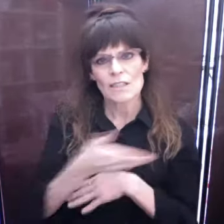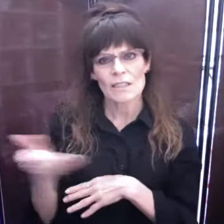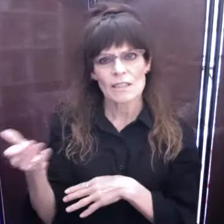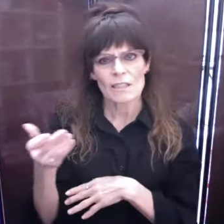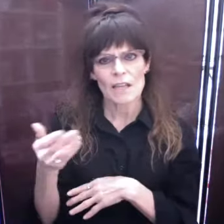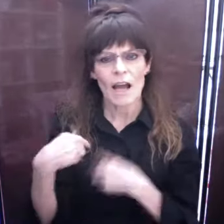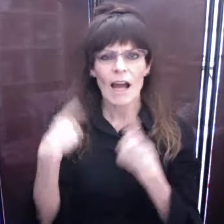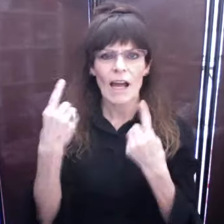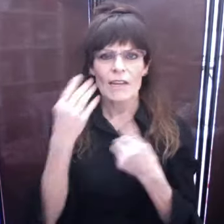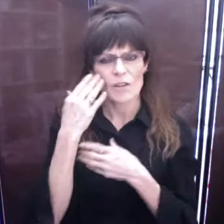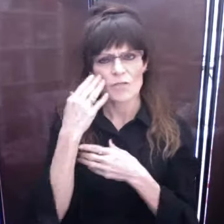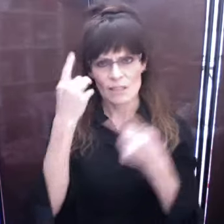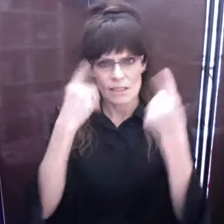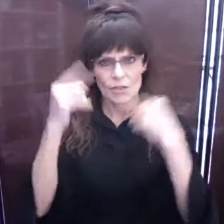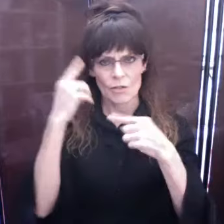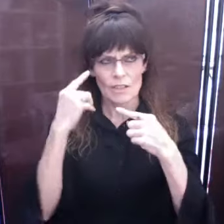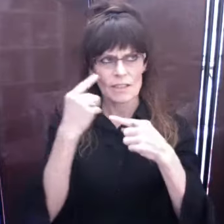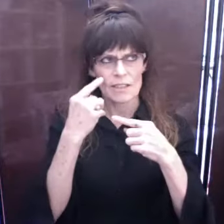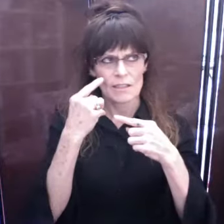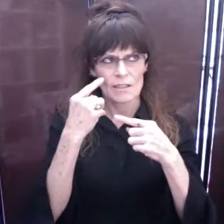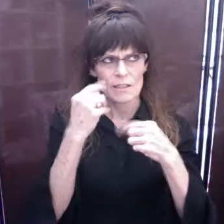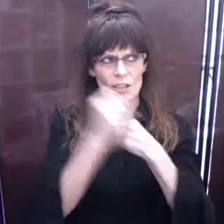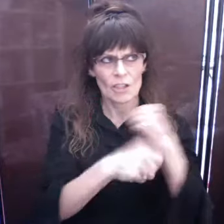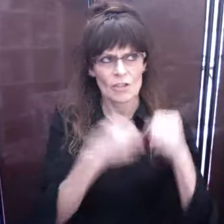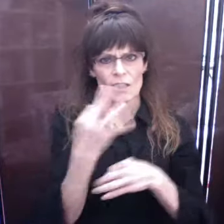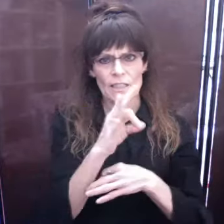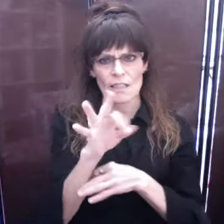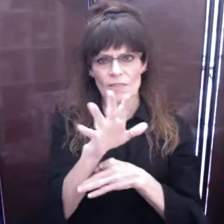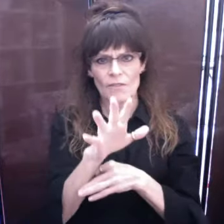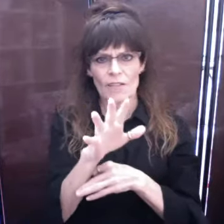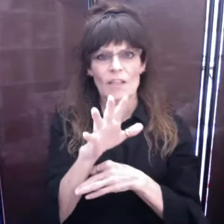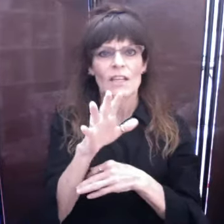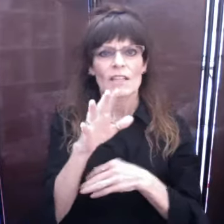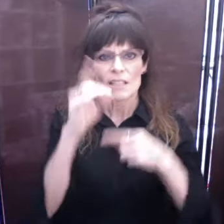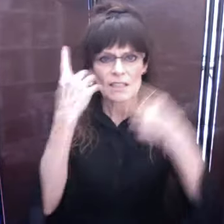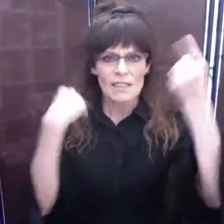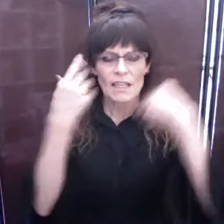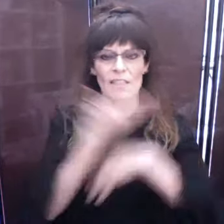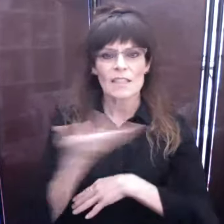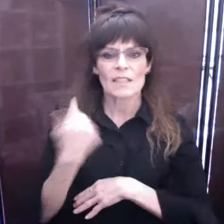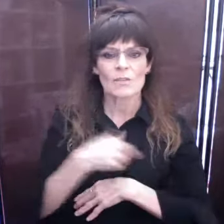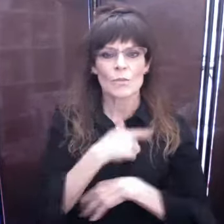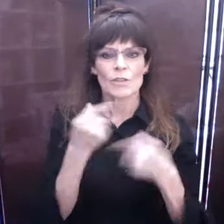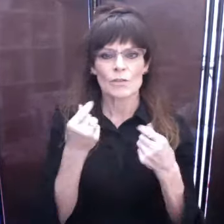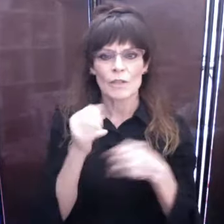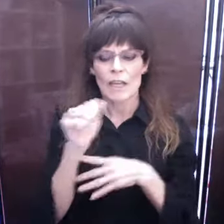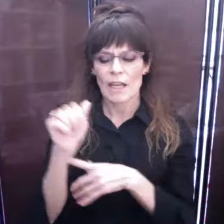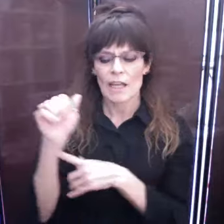was crazy since 1995. One of the most insane things we do in Alcoholics Anonymous, and we give people our